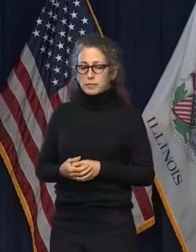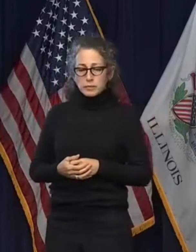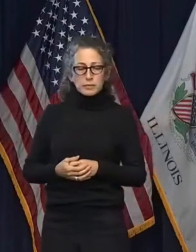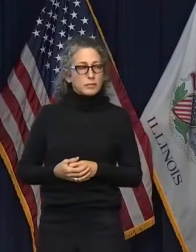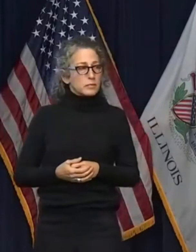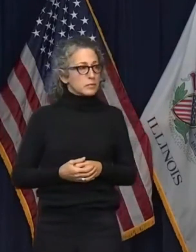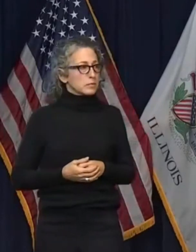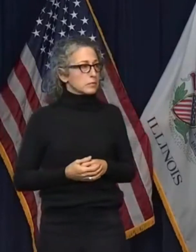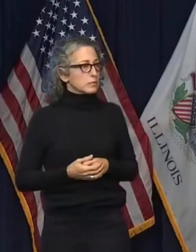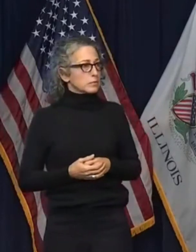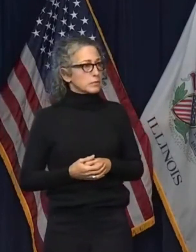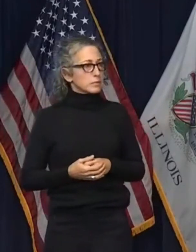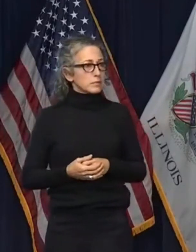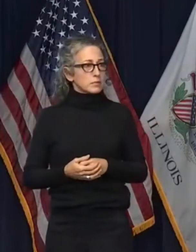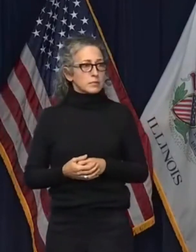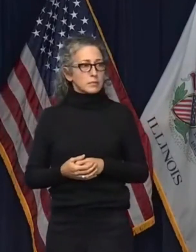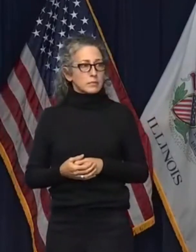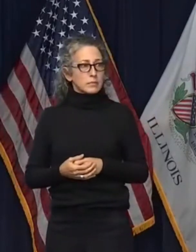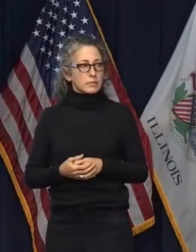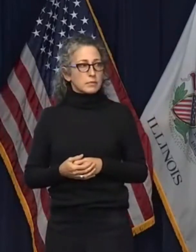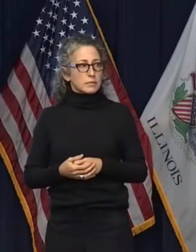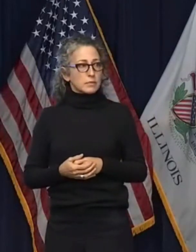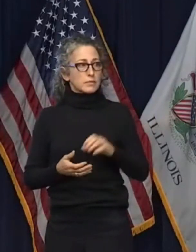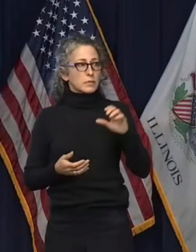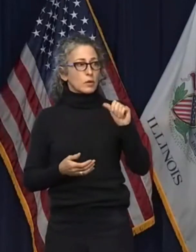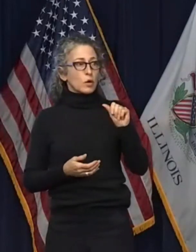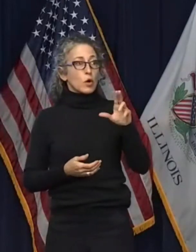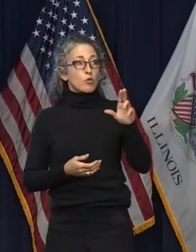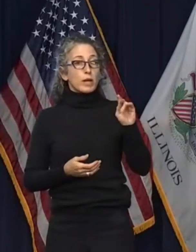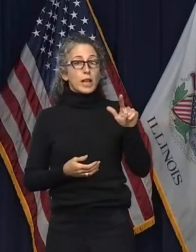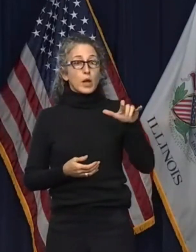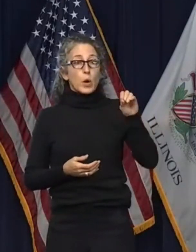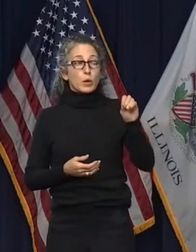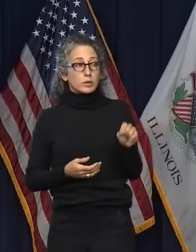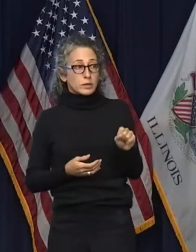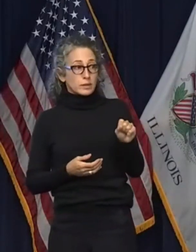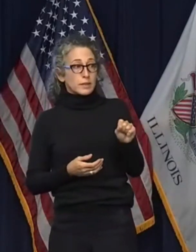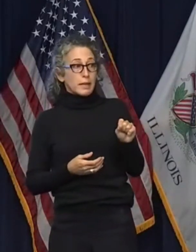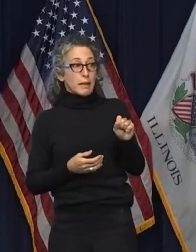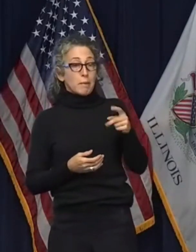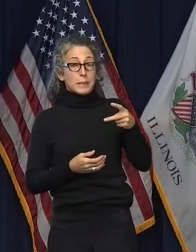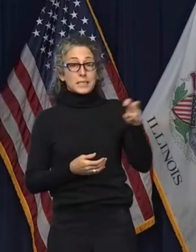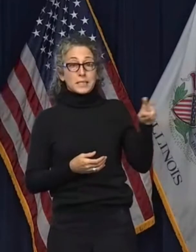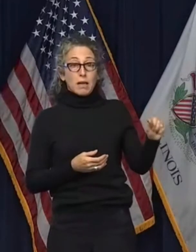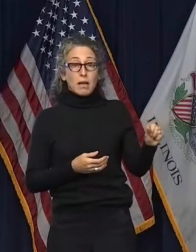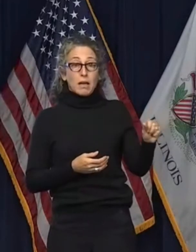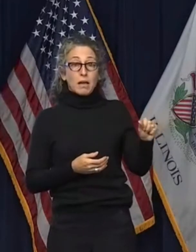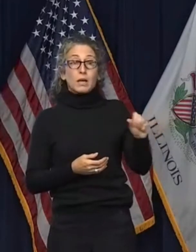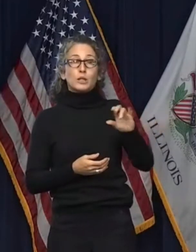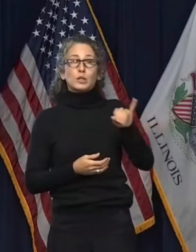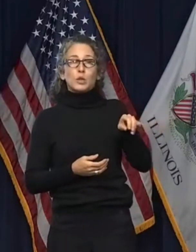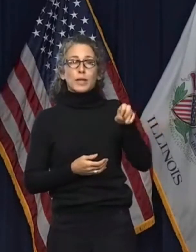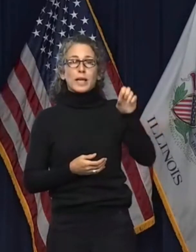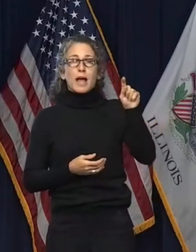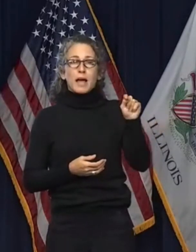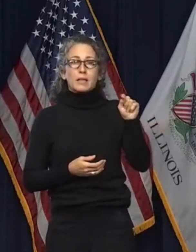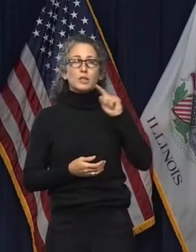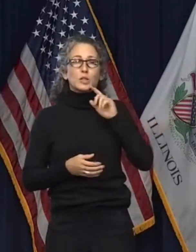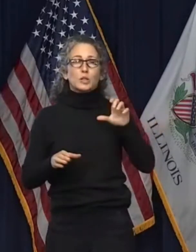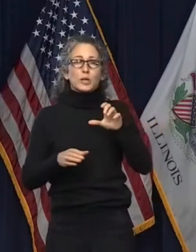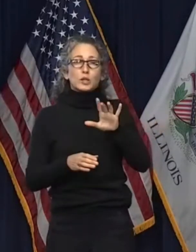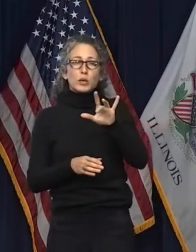colleague Alexis McAdams is working on a story about the Aurelio's Pizza in Joliet that is reopened. They're doing 25%